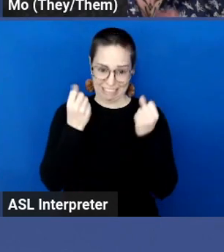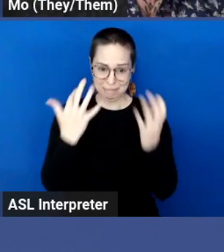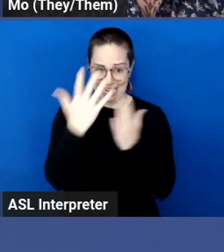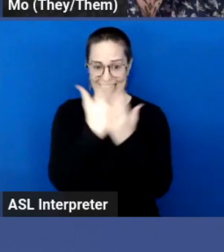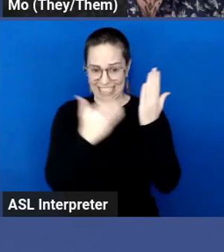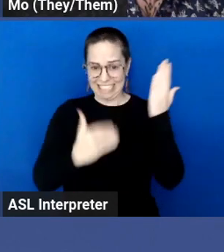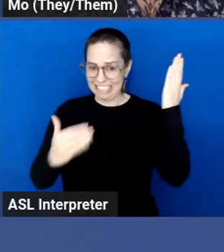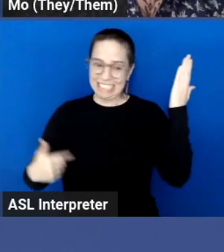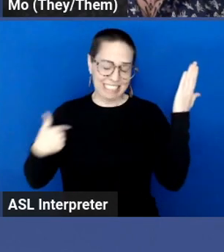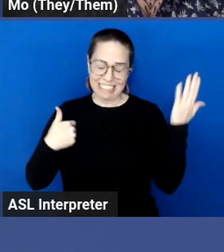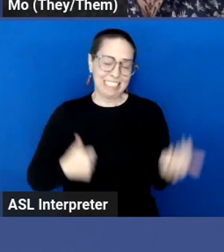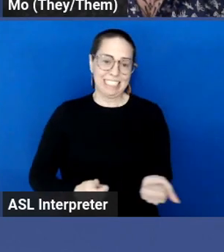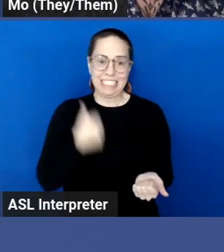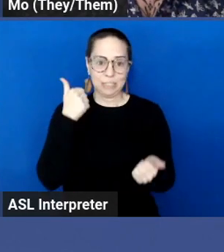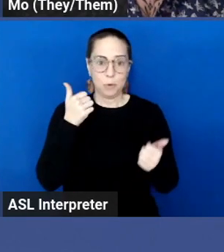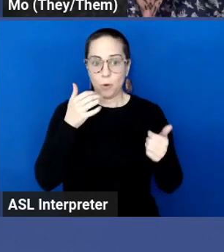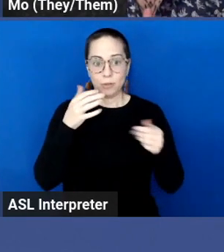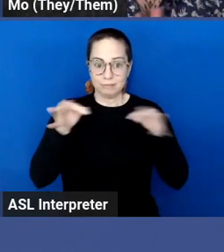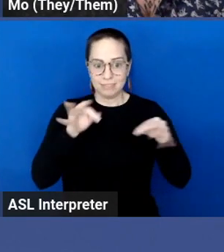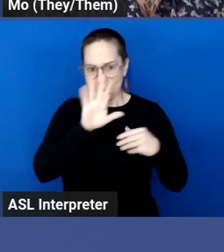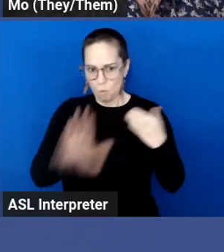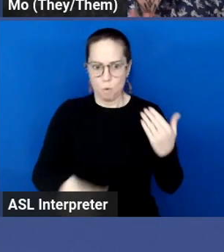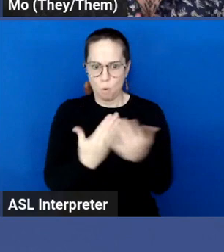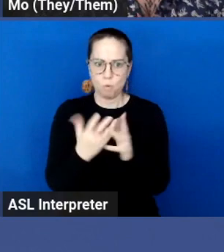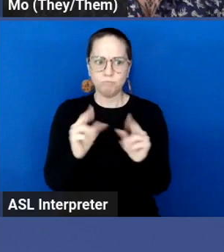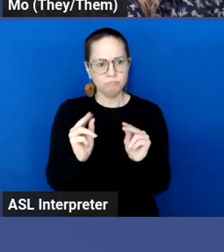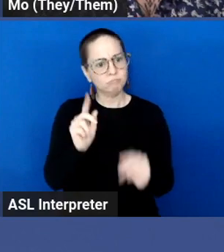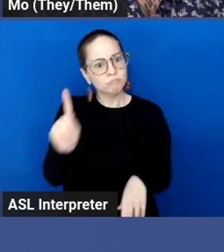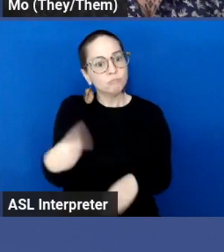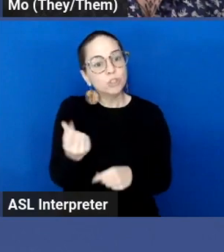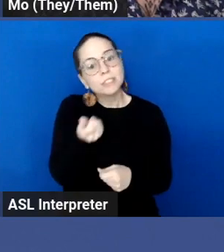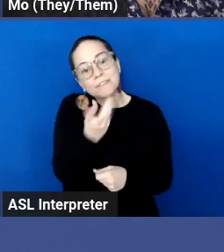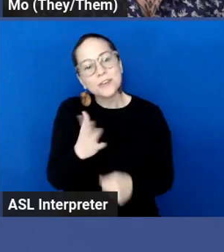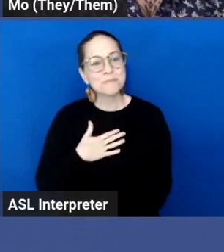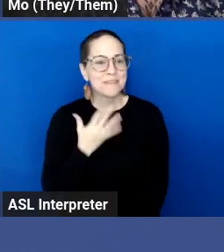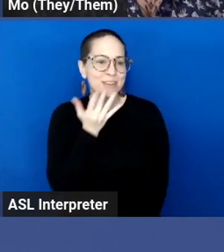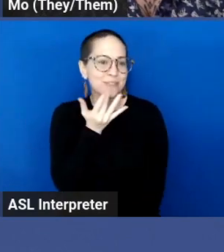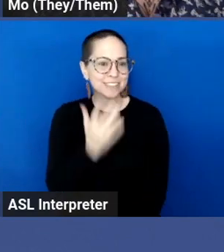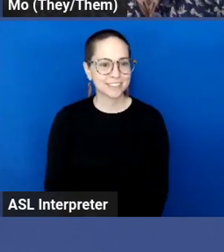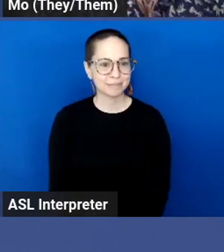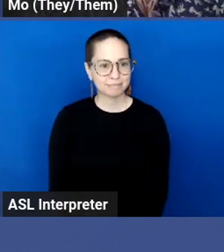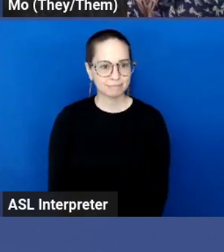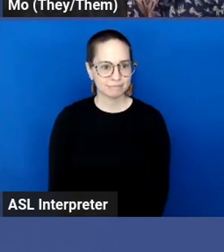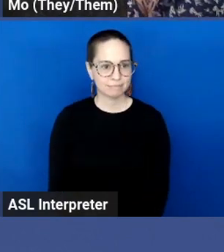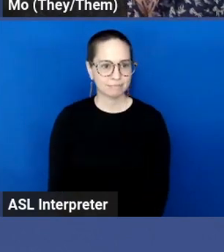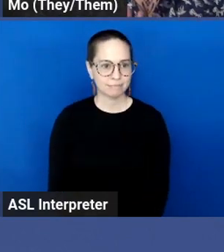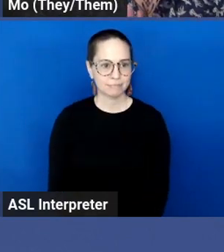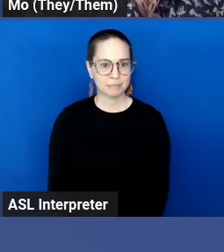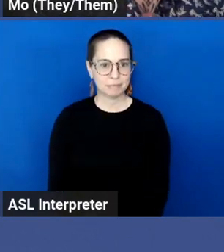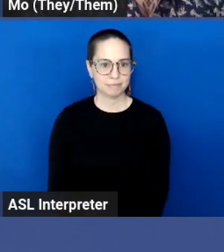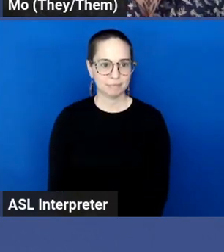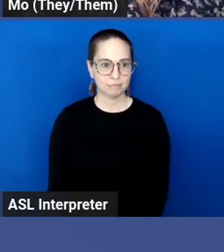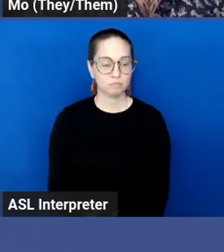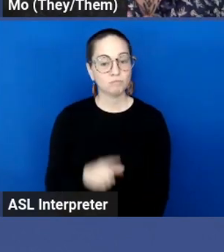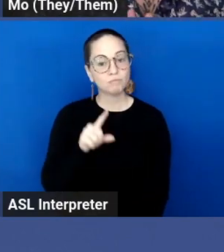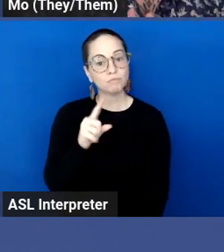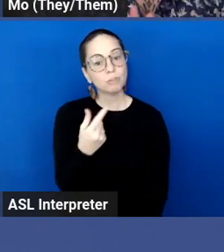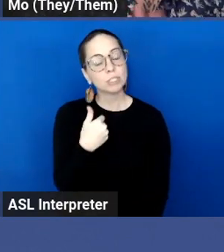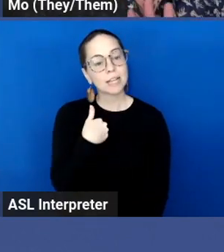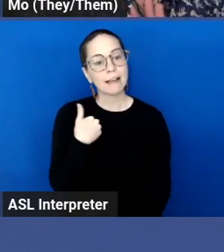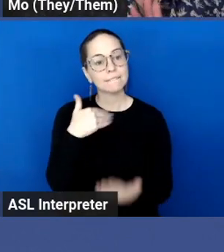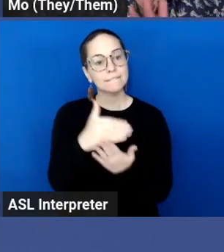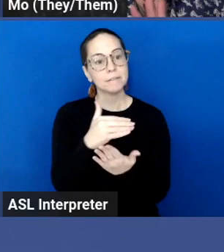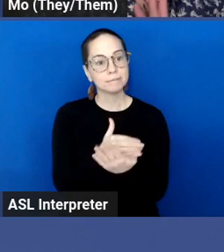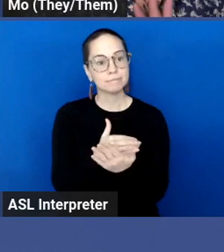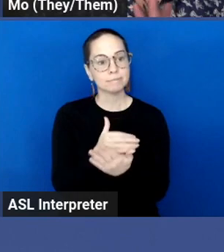not going to go over every individual one. I'm just going to share a couple of my favorites with you. The first thing that I have listed on